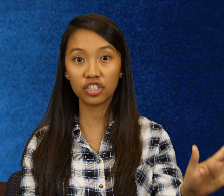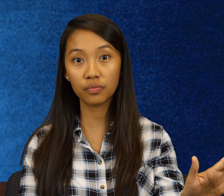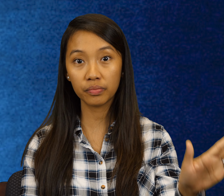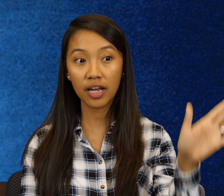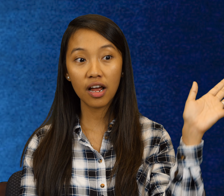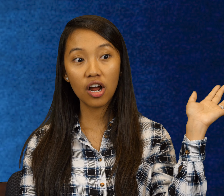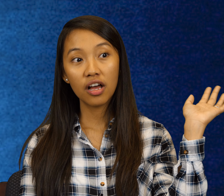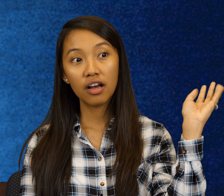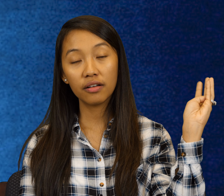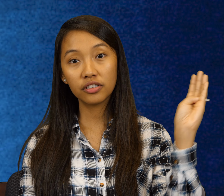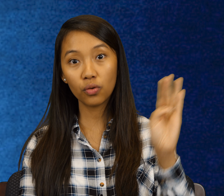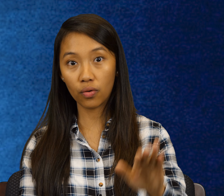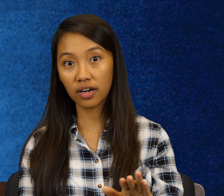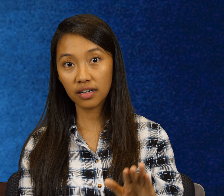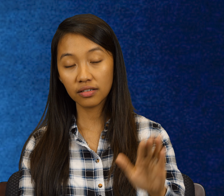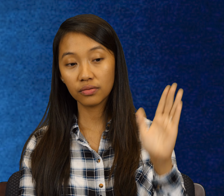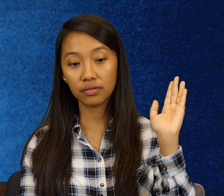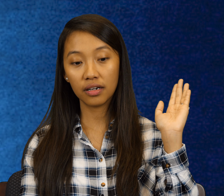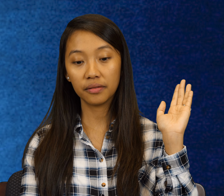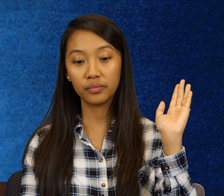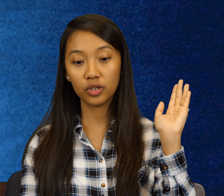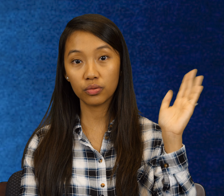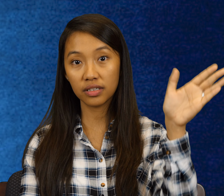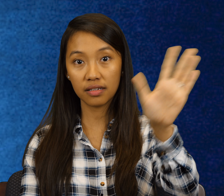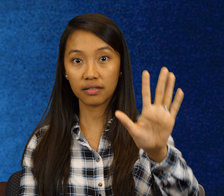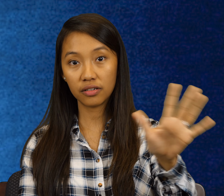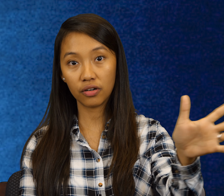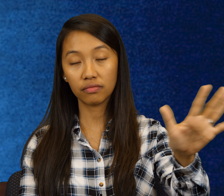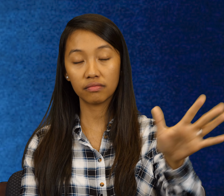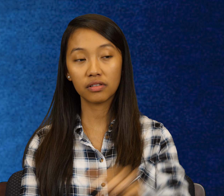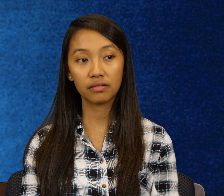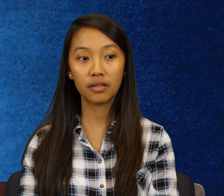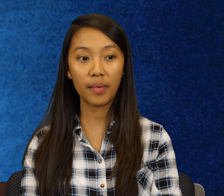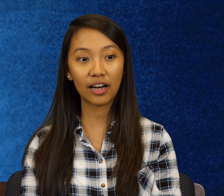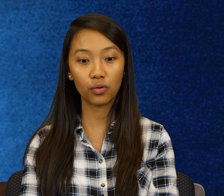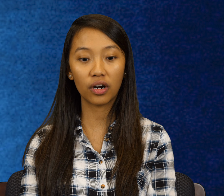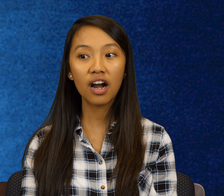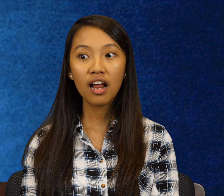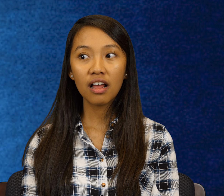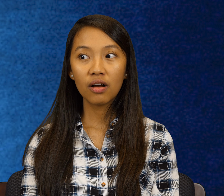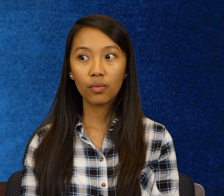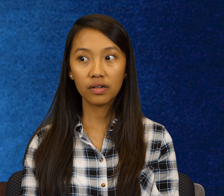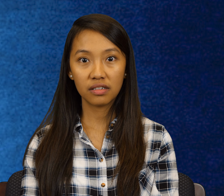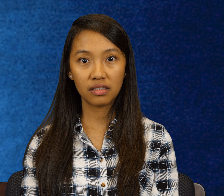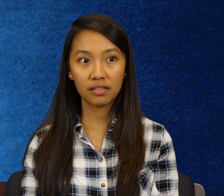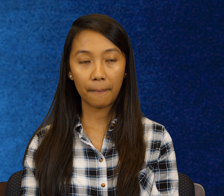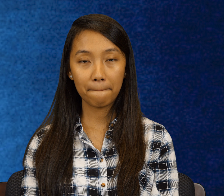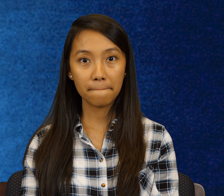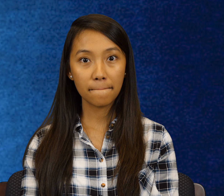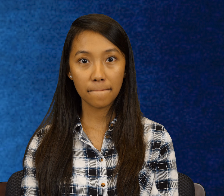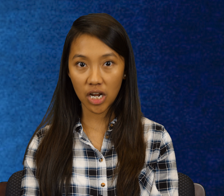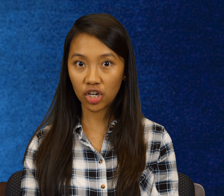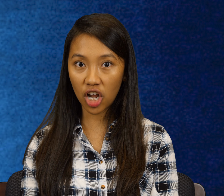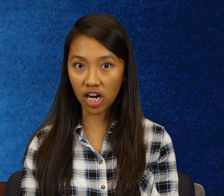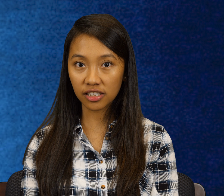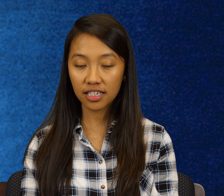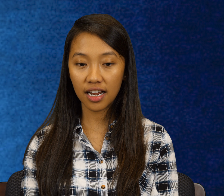kitchen door, which was, you know, the back door, was unlocked.